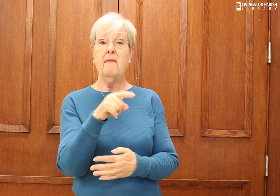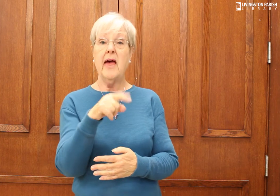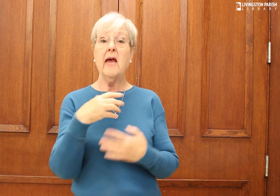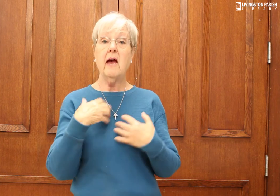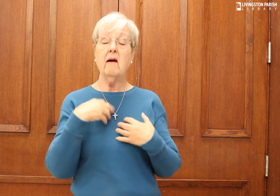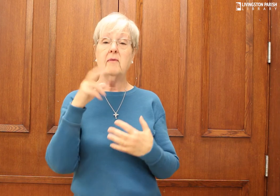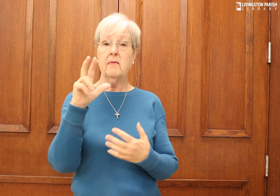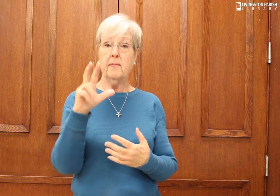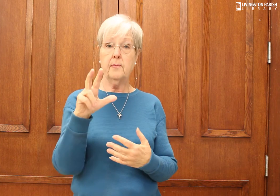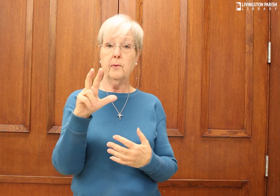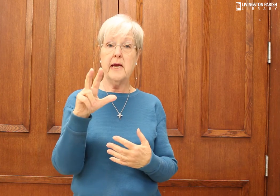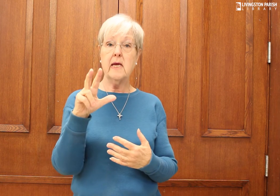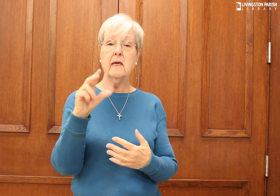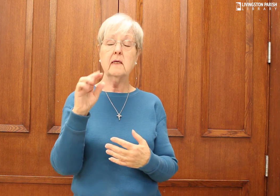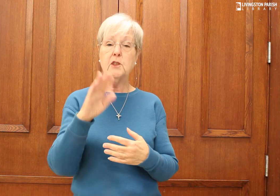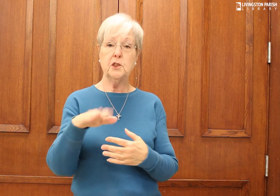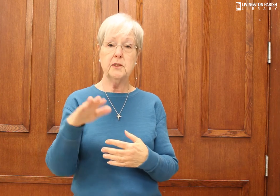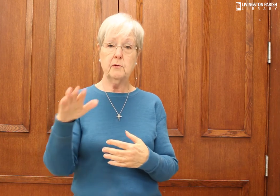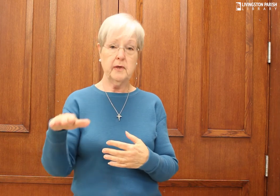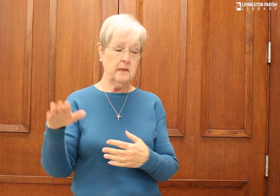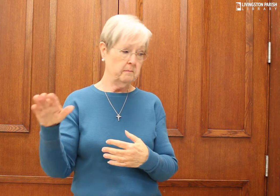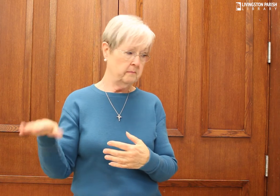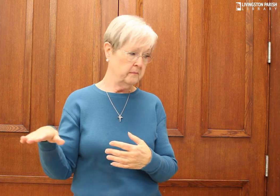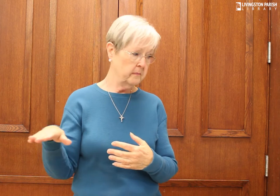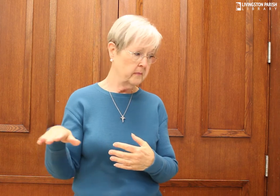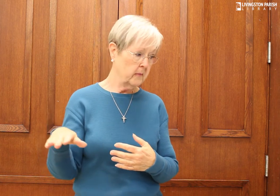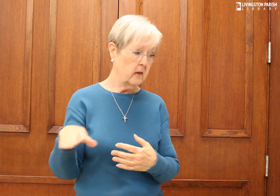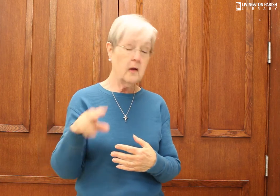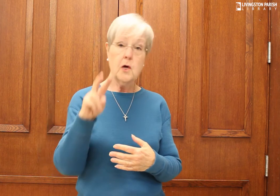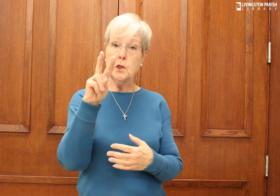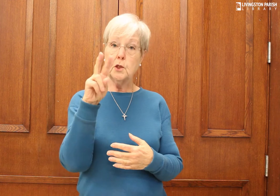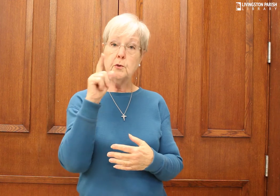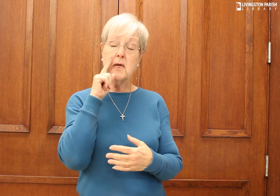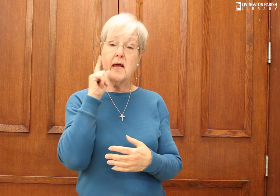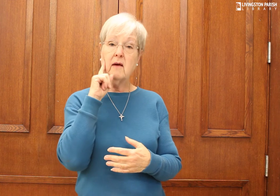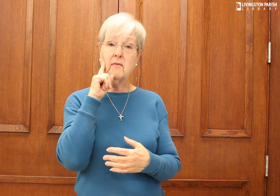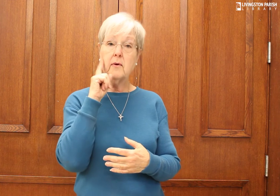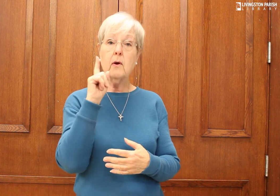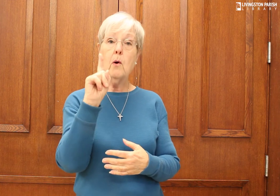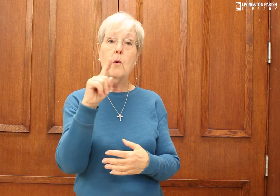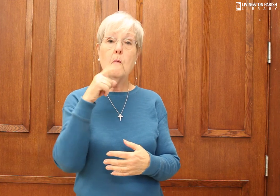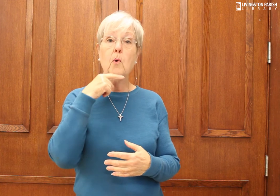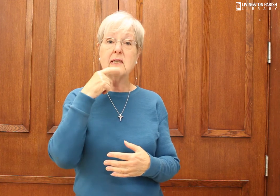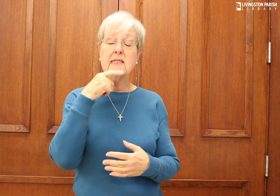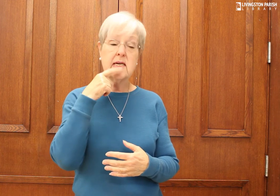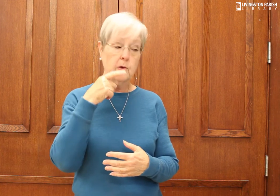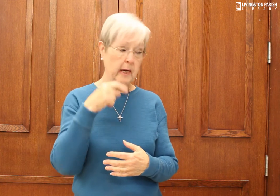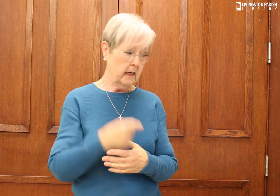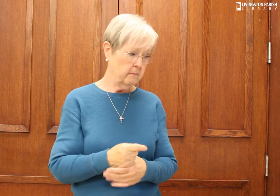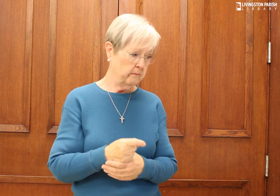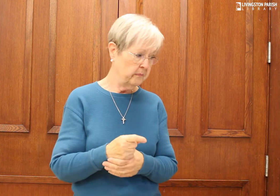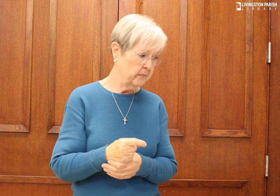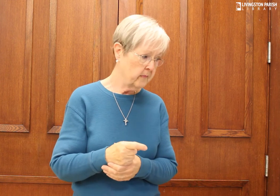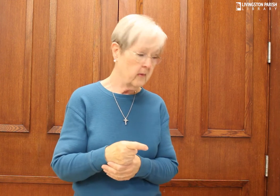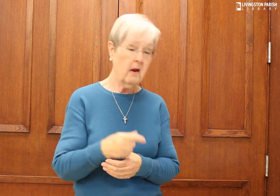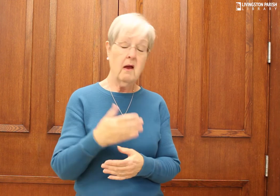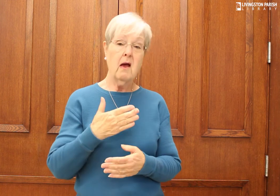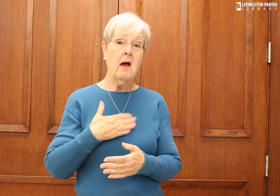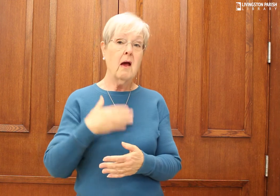They have three children. Two are deaf, one is hearing.